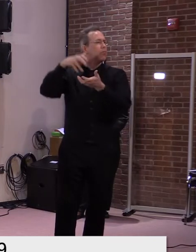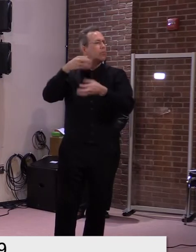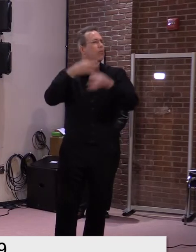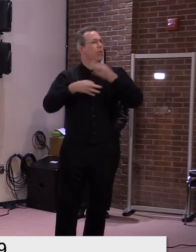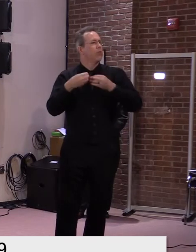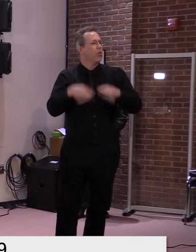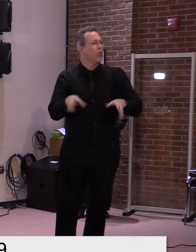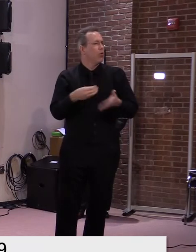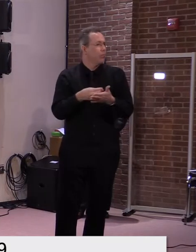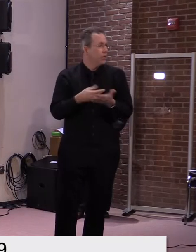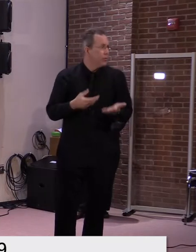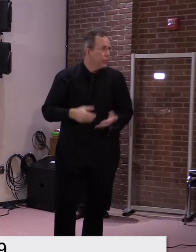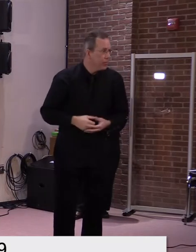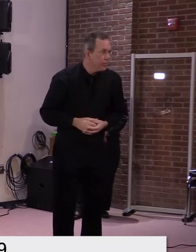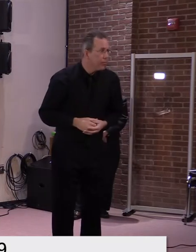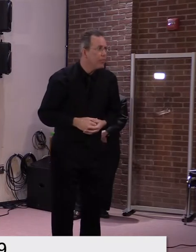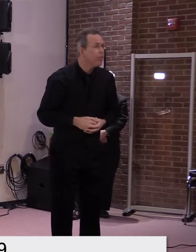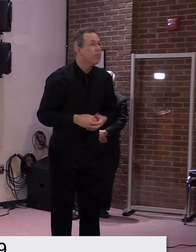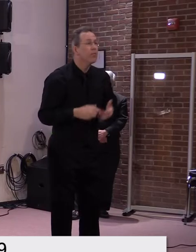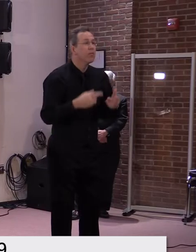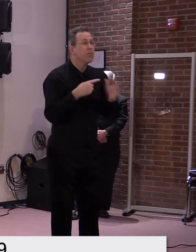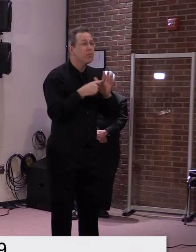or broadband infrastructure.